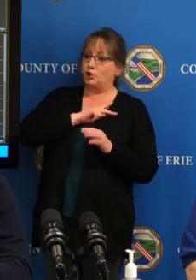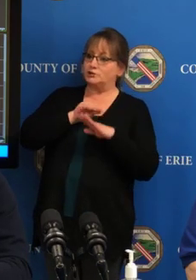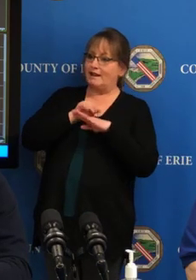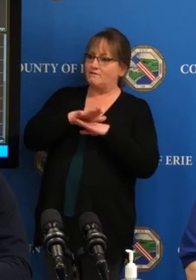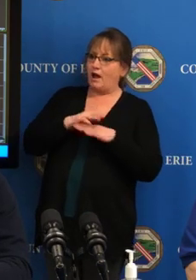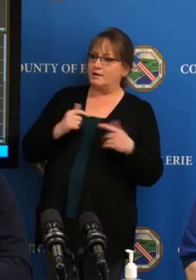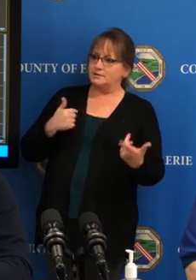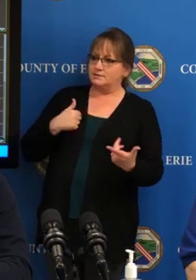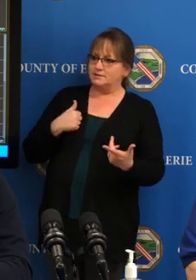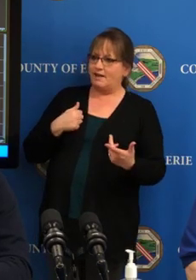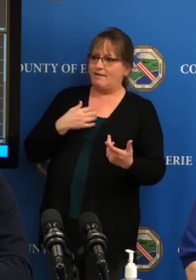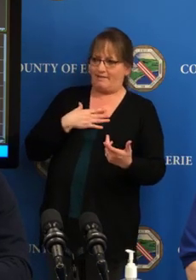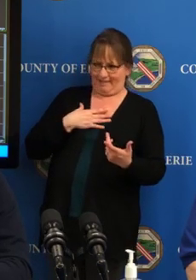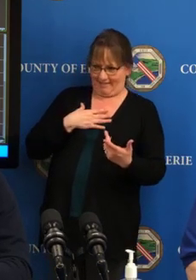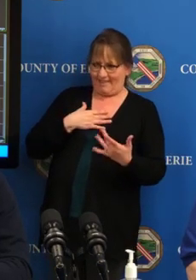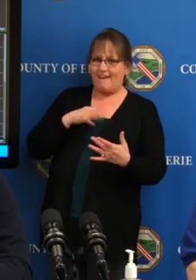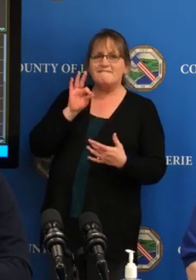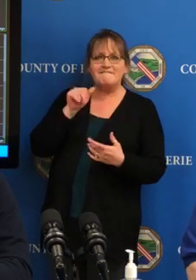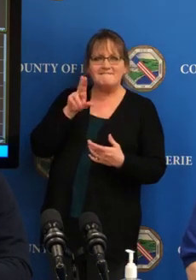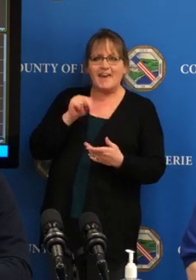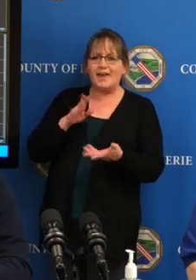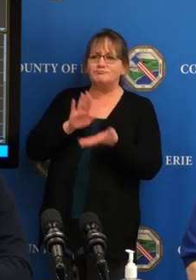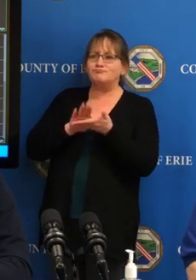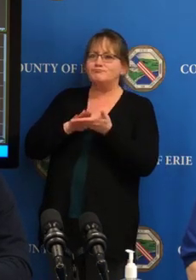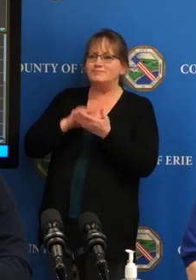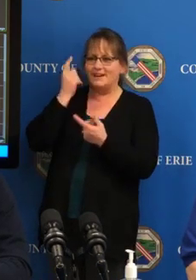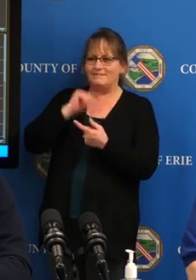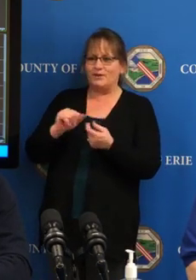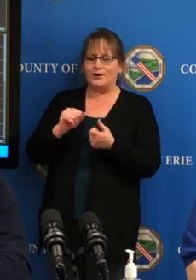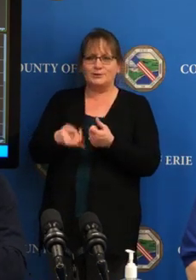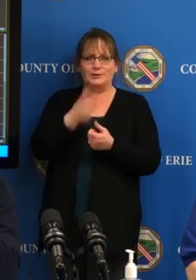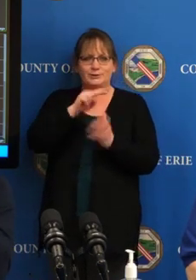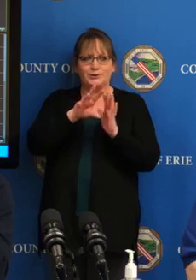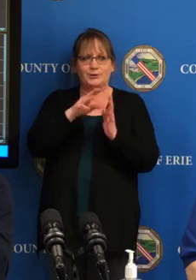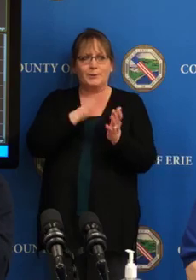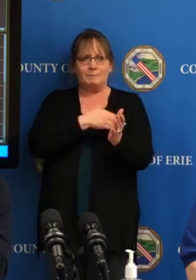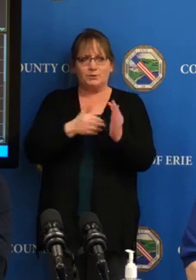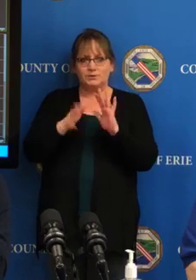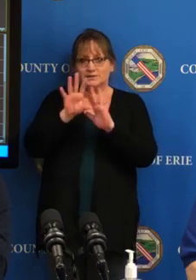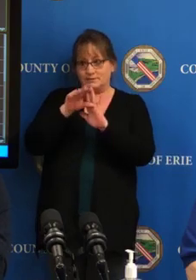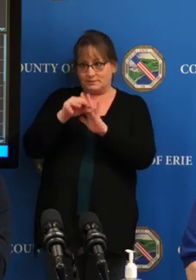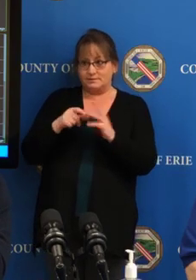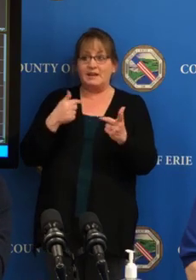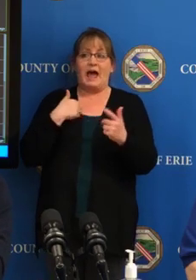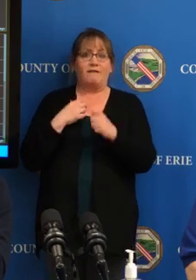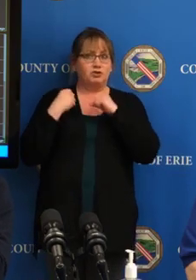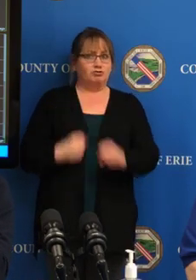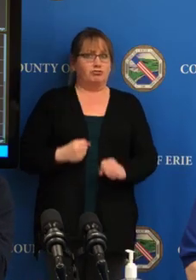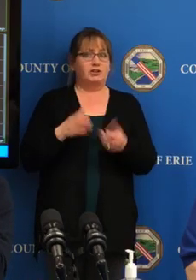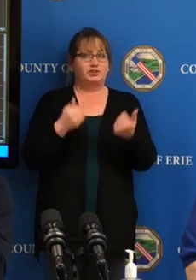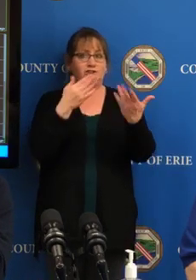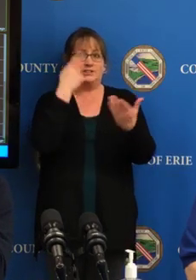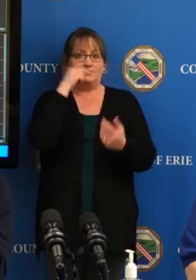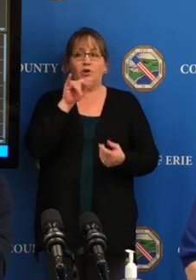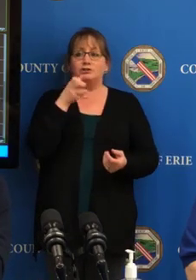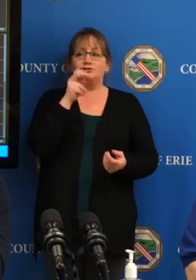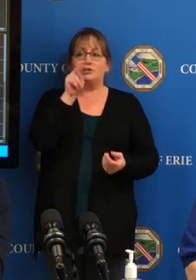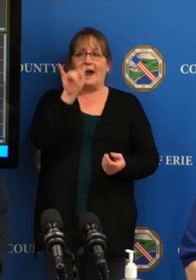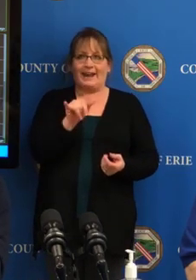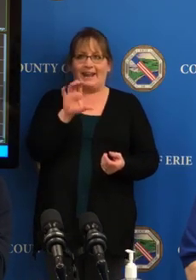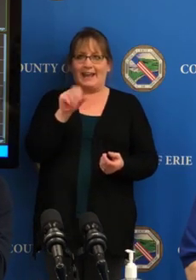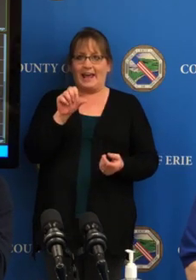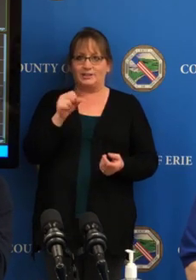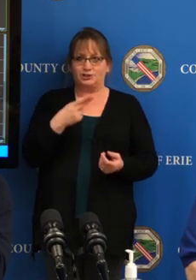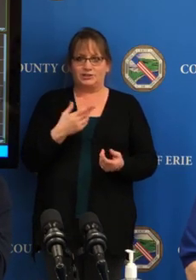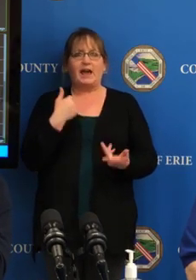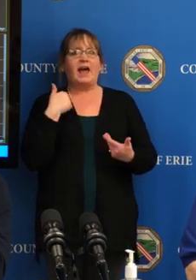your first two music videos. Uh-oh, music videos. Suggestion for a Johnny Cash song. Okay. So keep that We in have mind. suggestions for songs. I